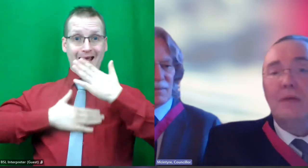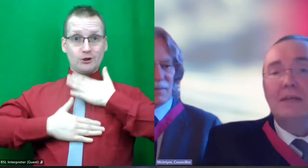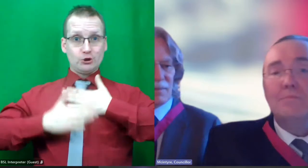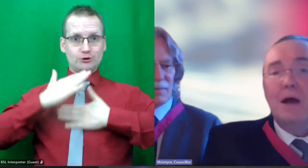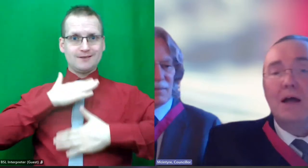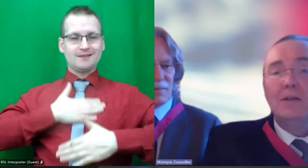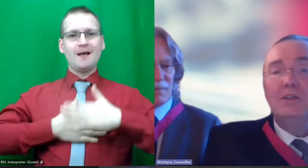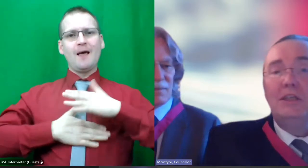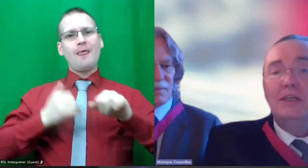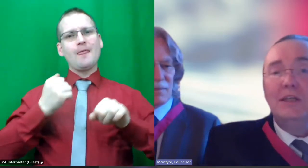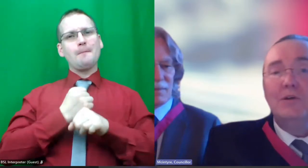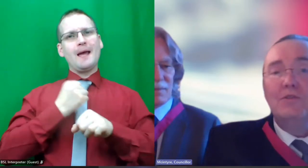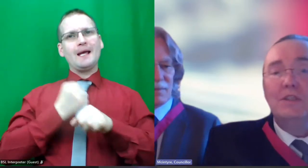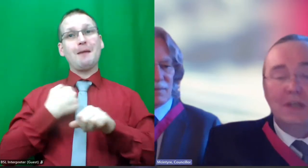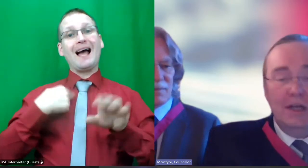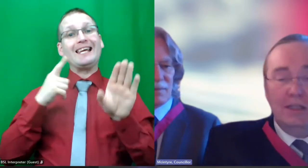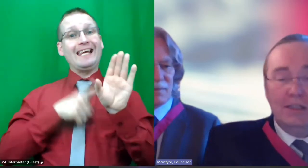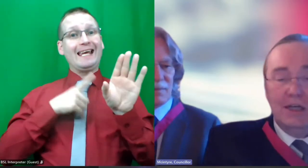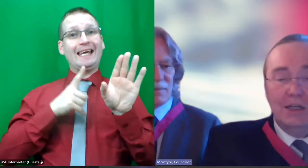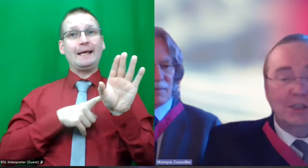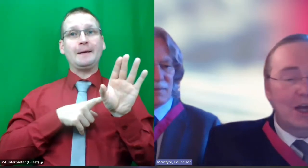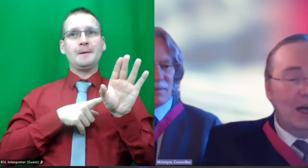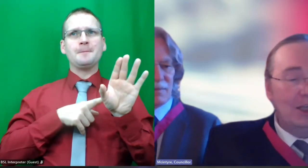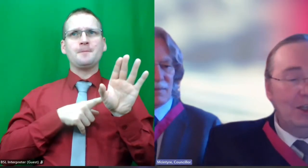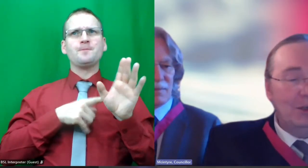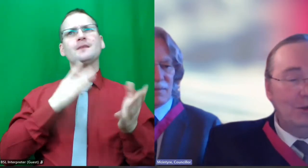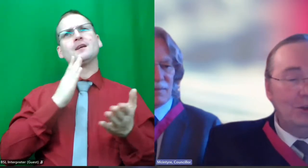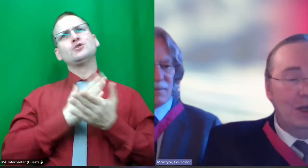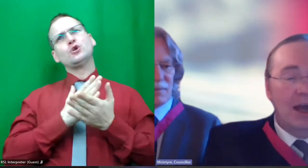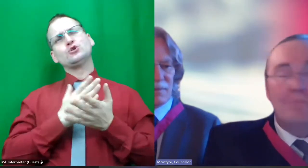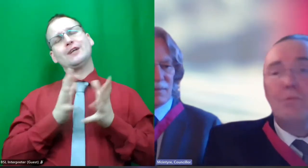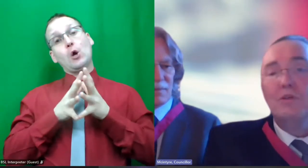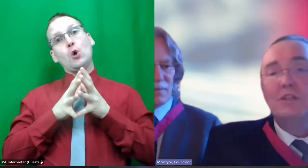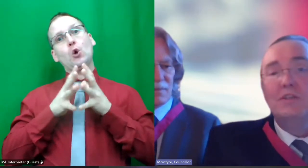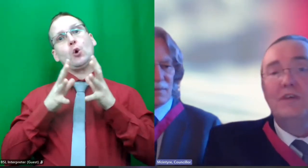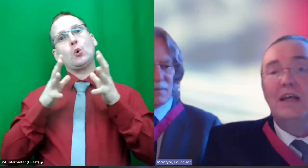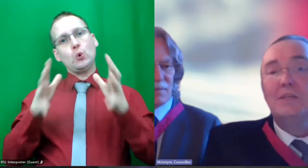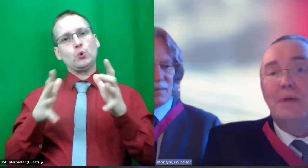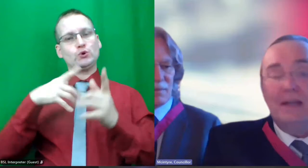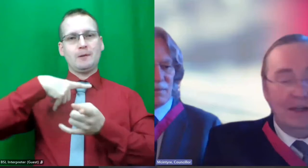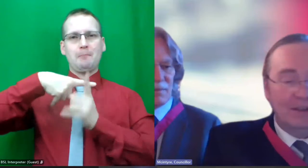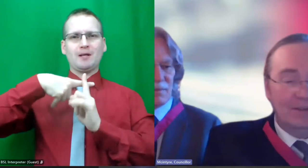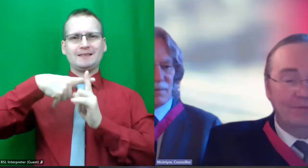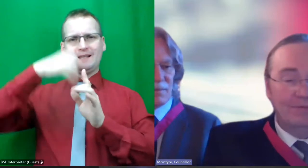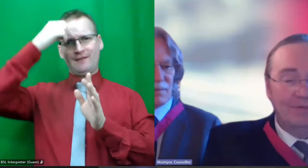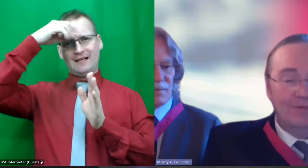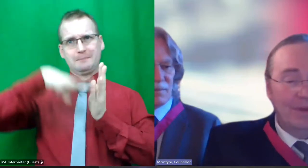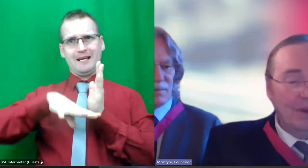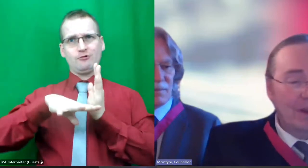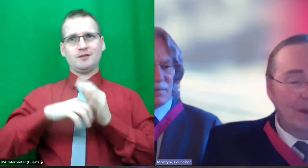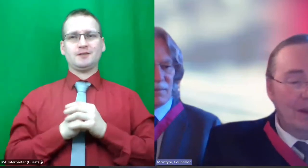that made my year in office such a huge and positive experience.